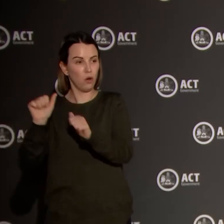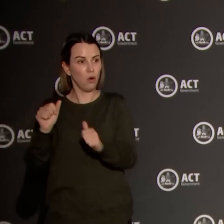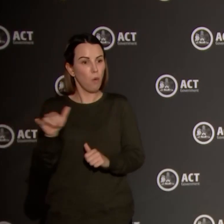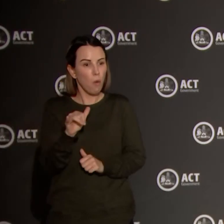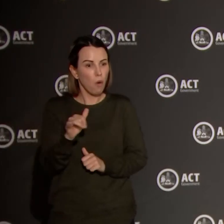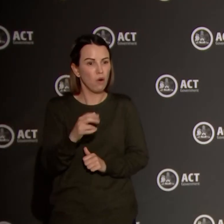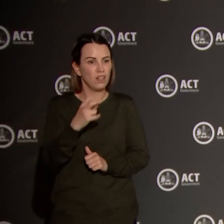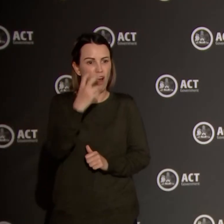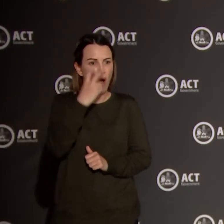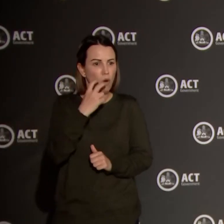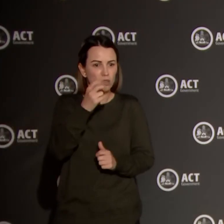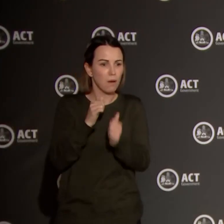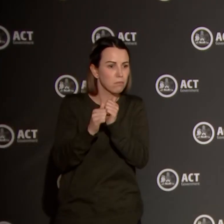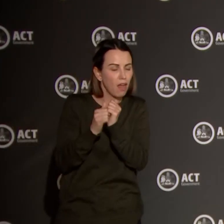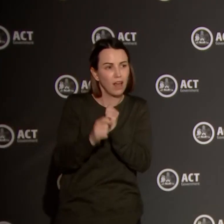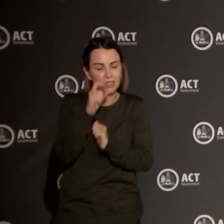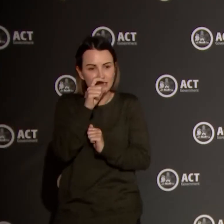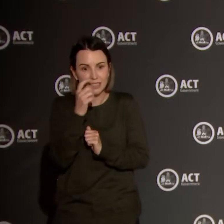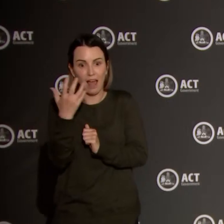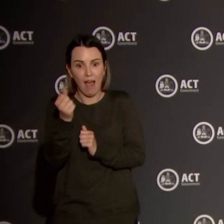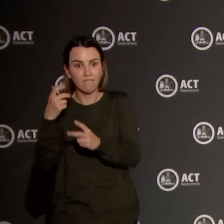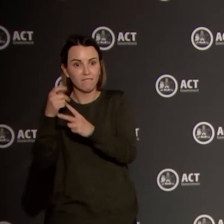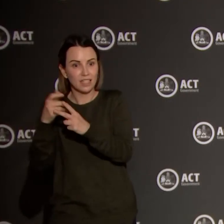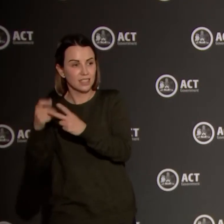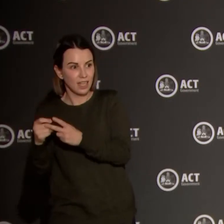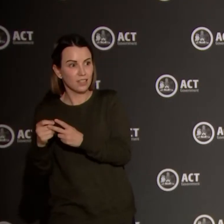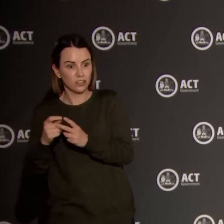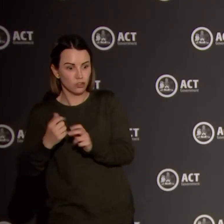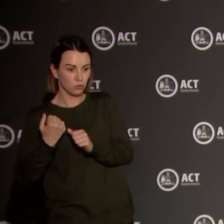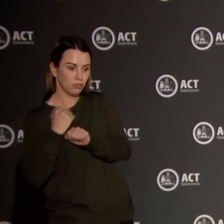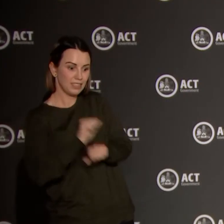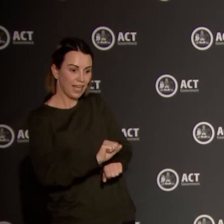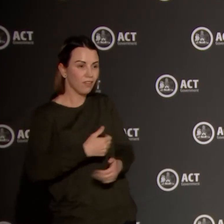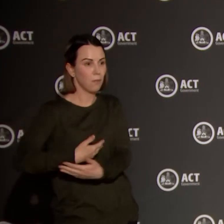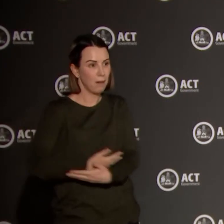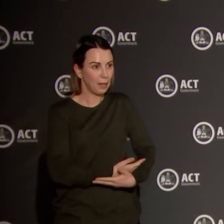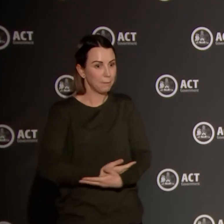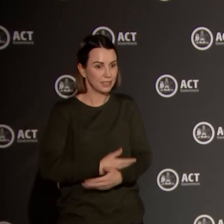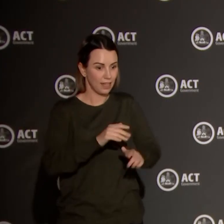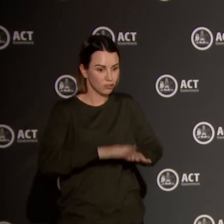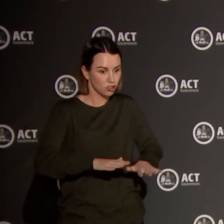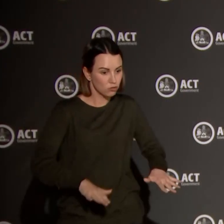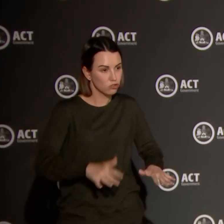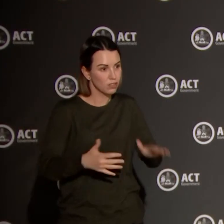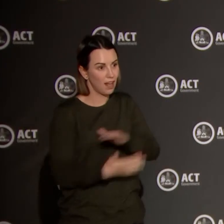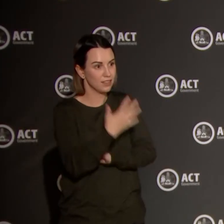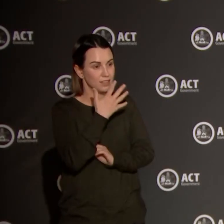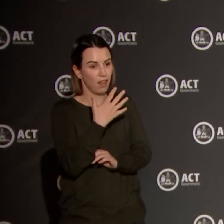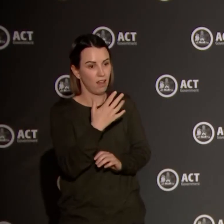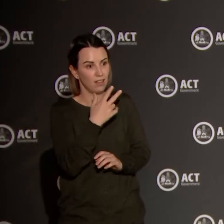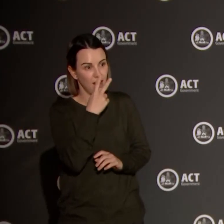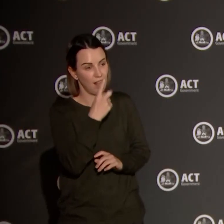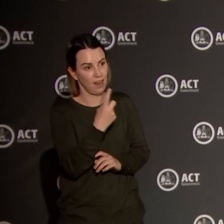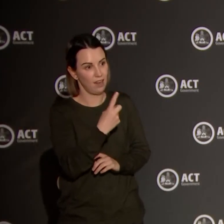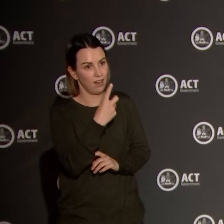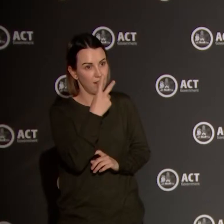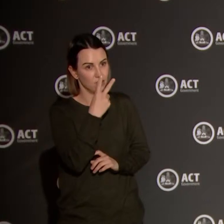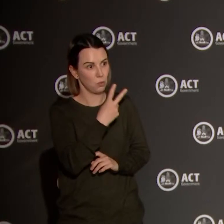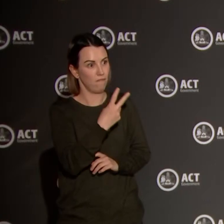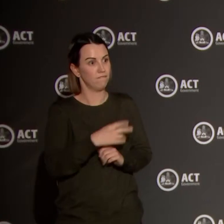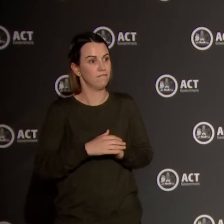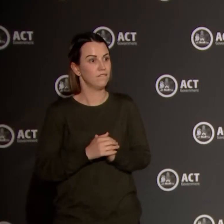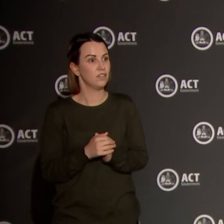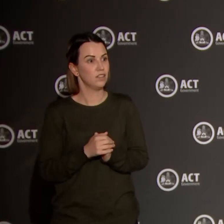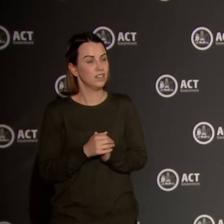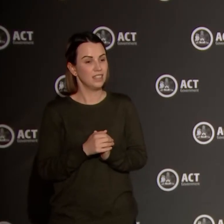are vaccinated. That while being vaccinated doesn't completely remove the